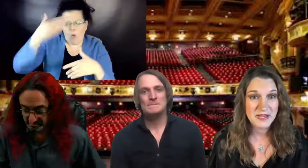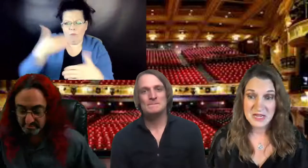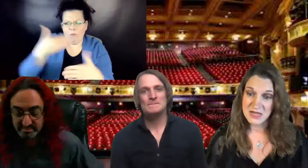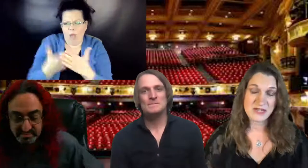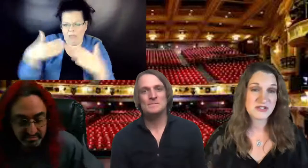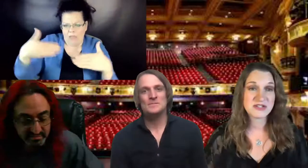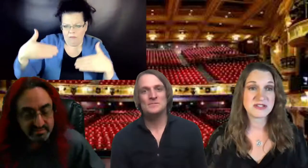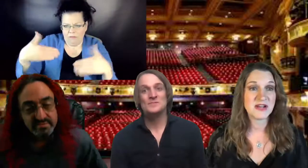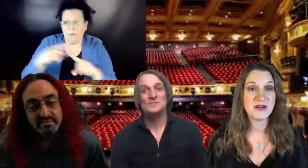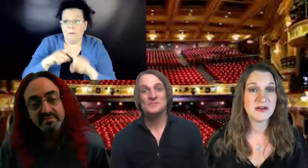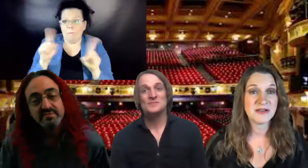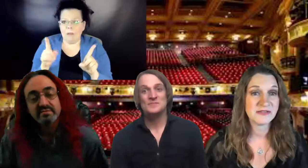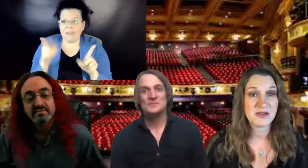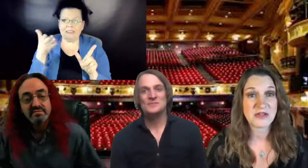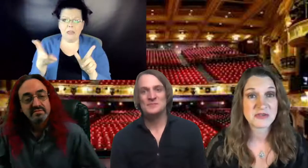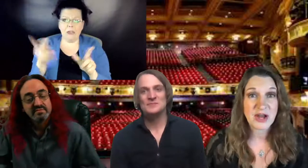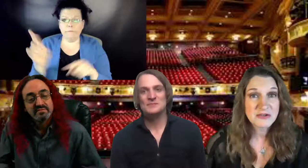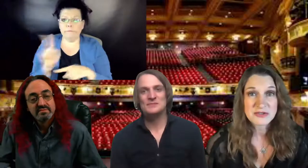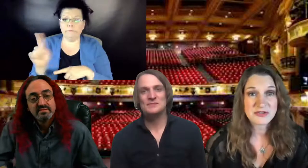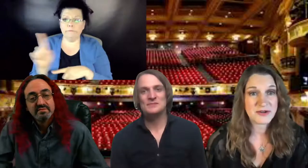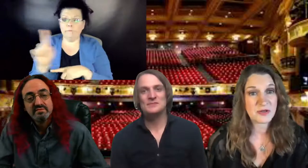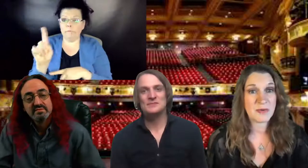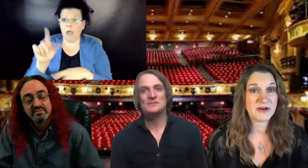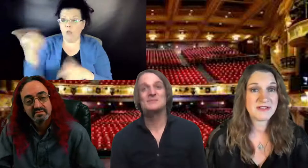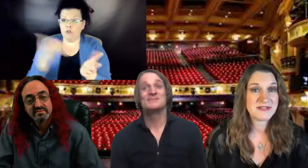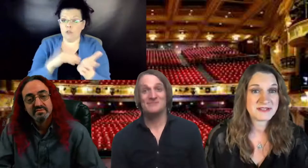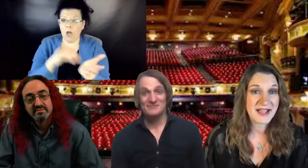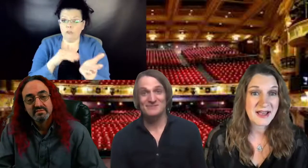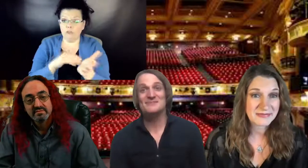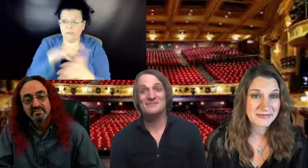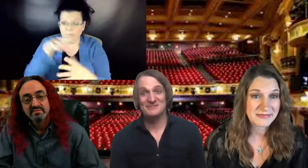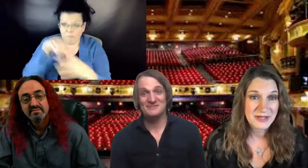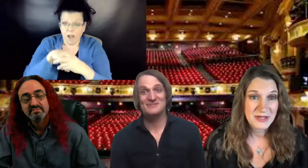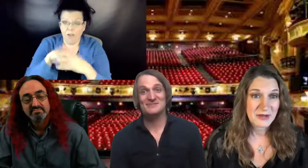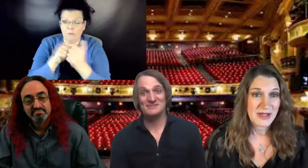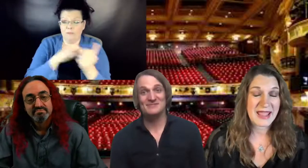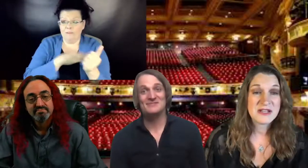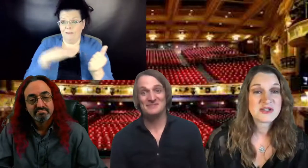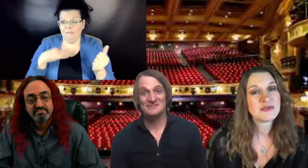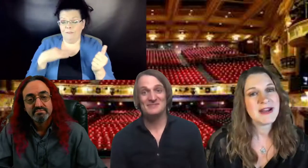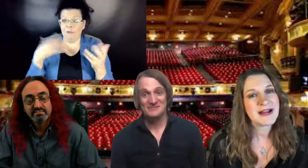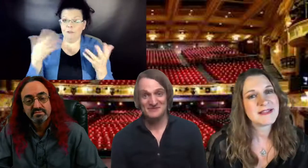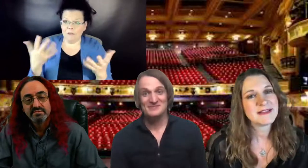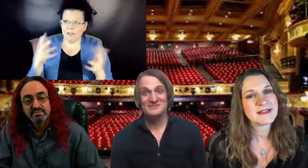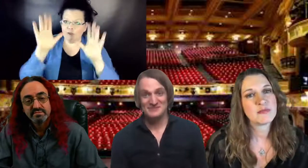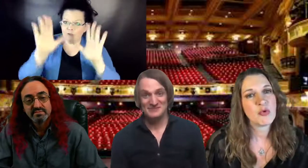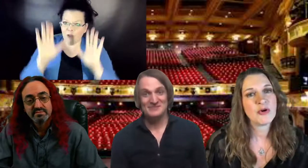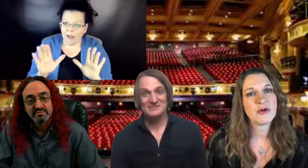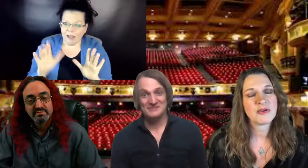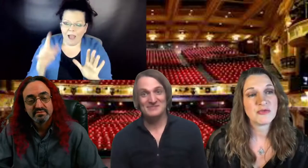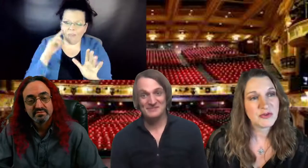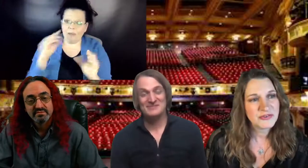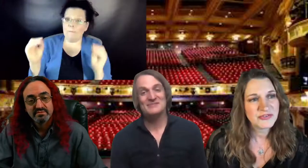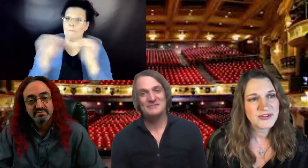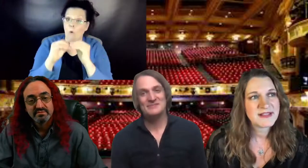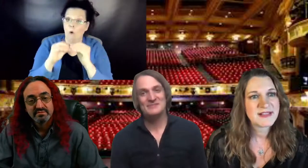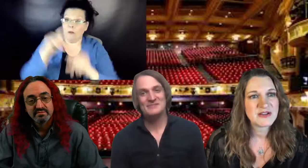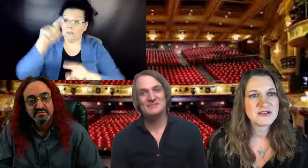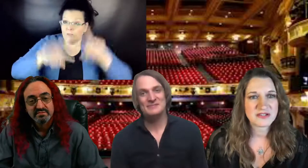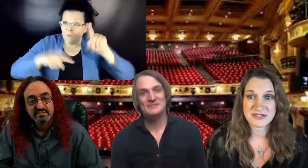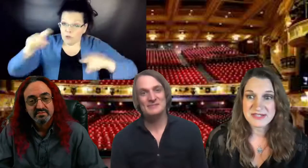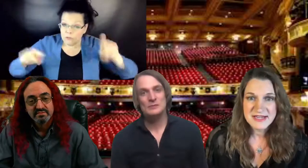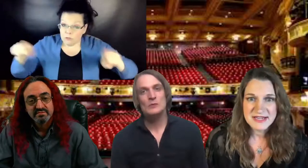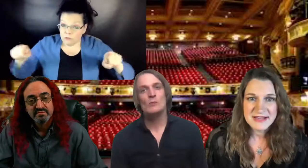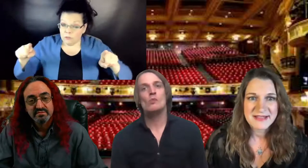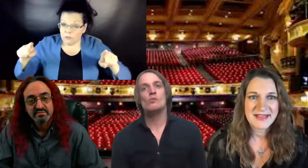well, but he's just there as another doctor, another part of the staff. And it's great. I think the more diversity that